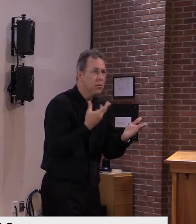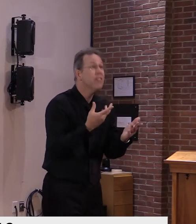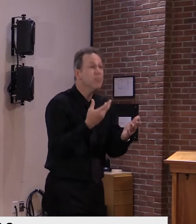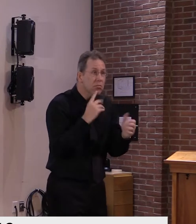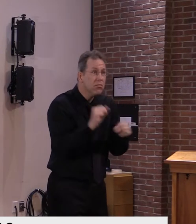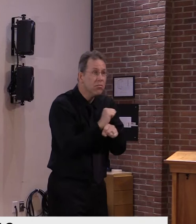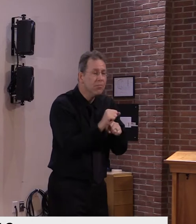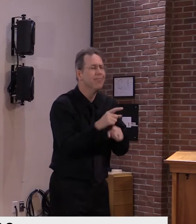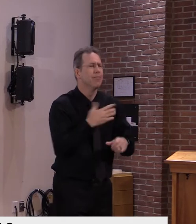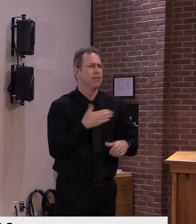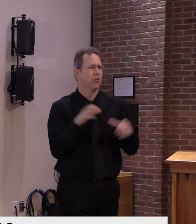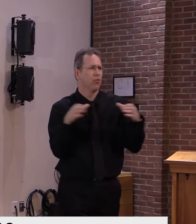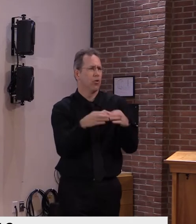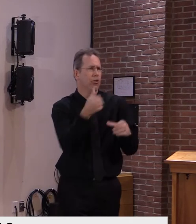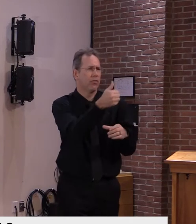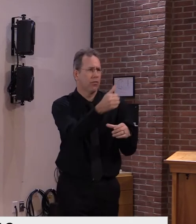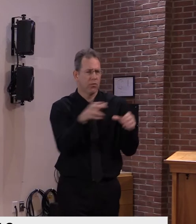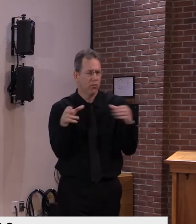7 days.